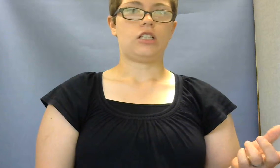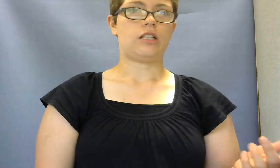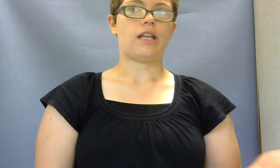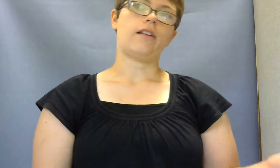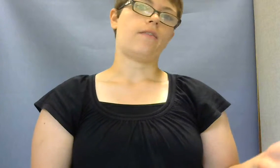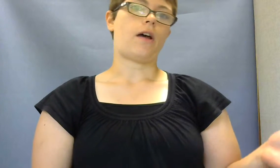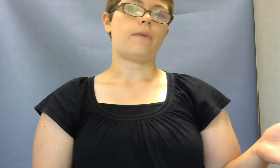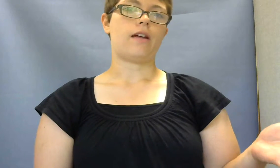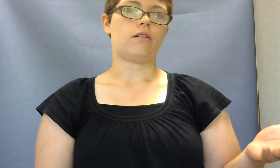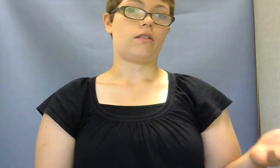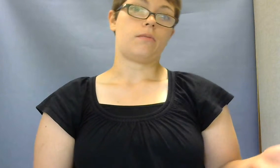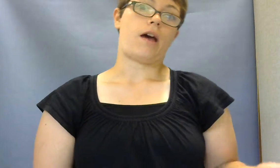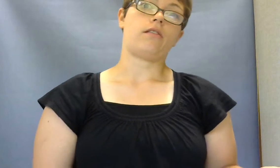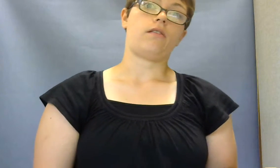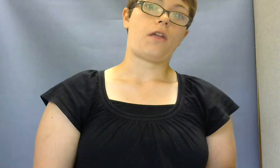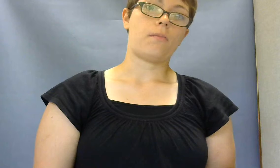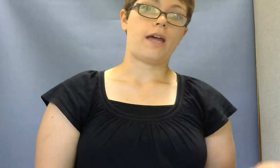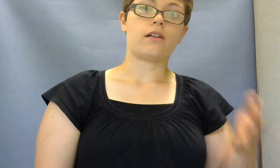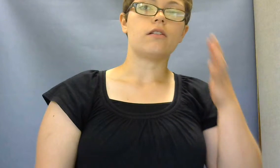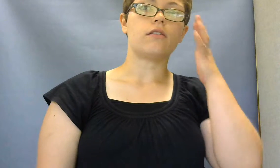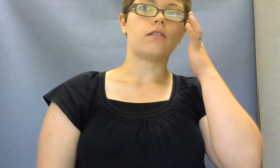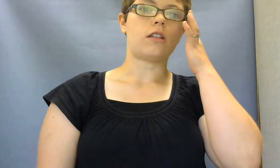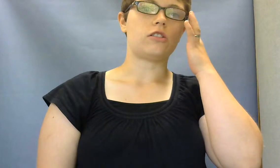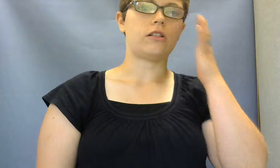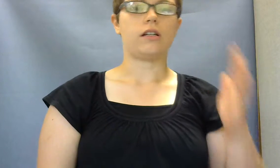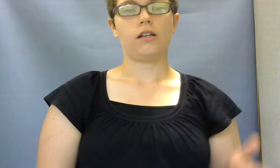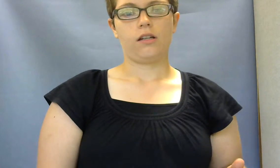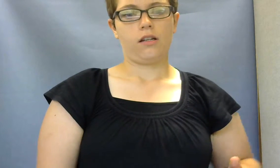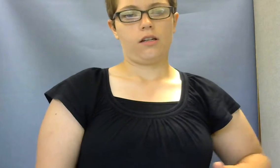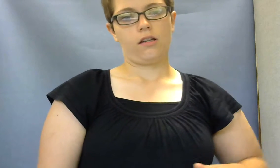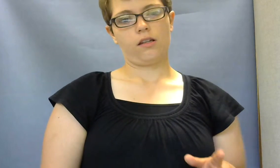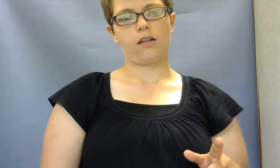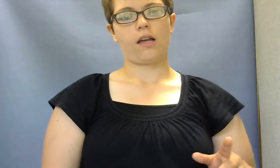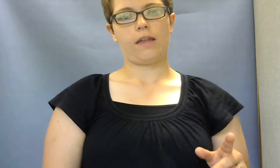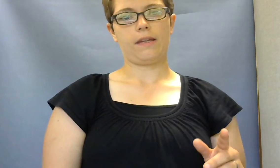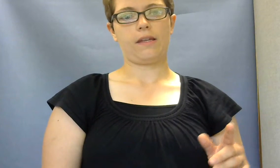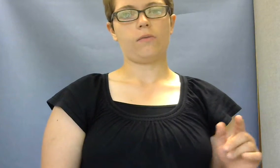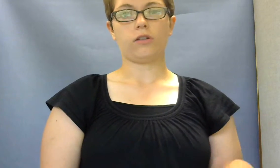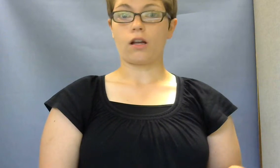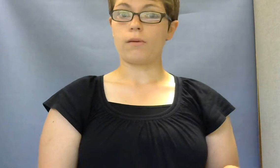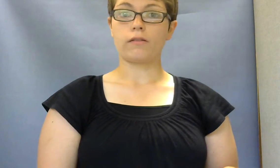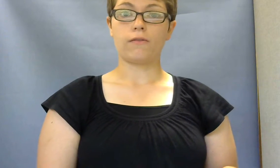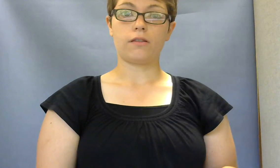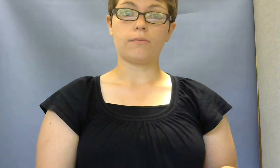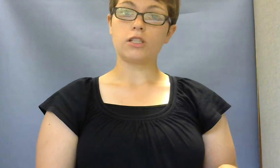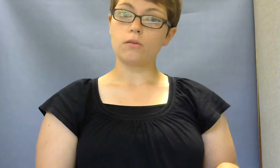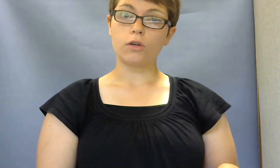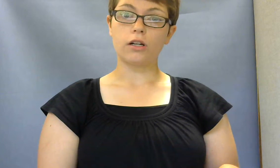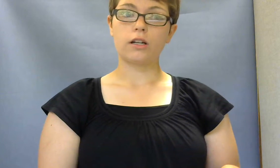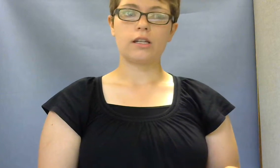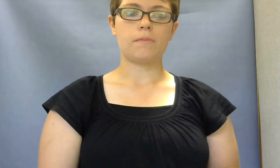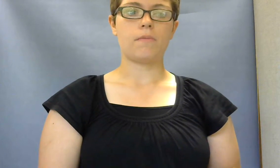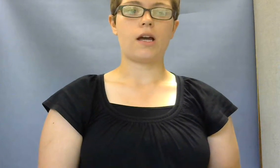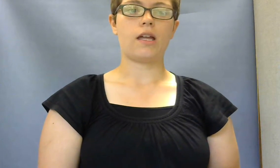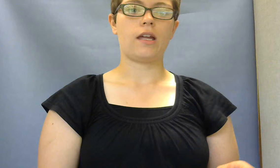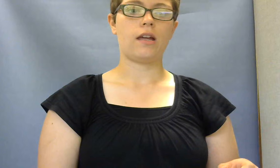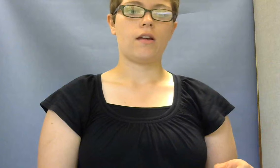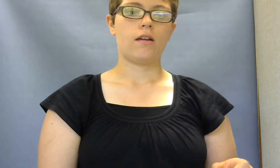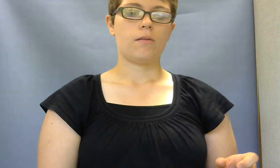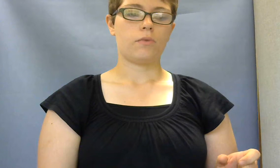changing negative thought patterns into positive thought patterns, essentially. I think he will talk about some of his mission work. He might bring